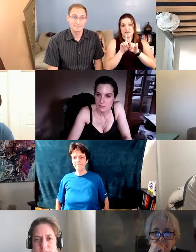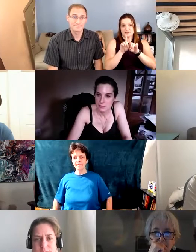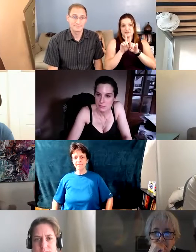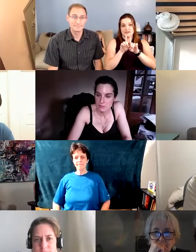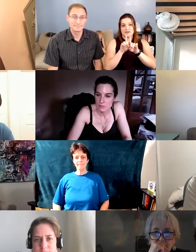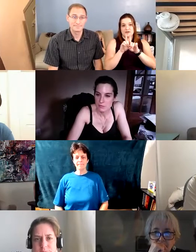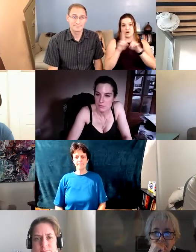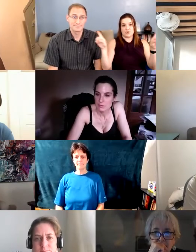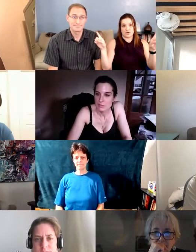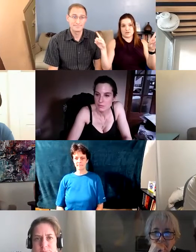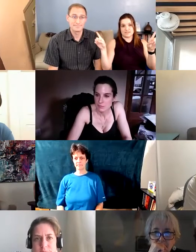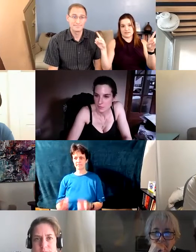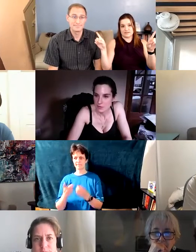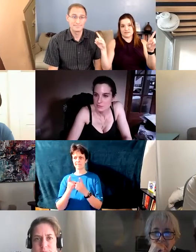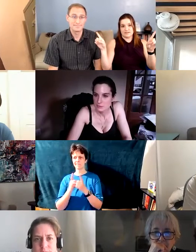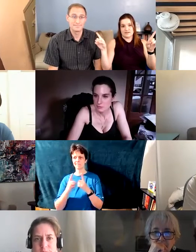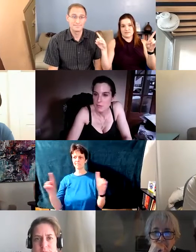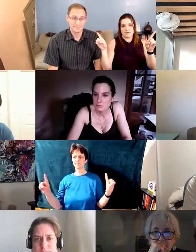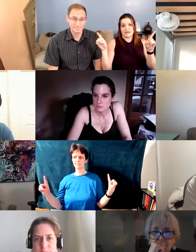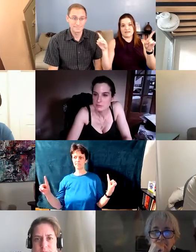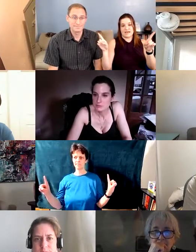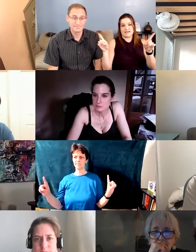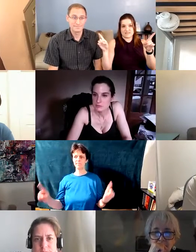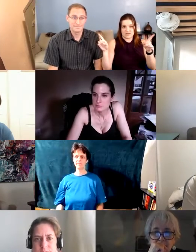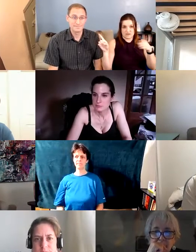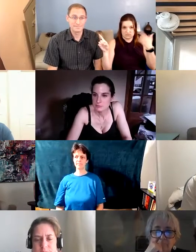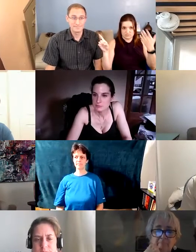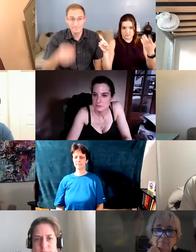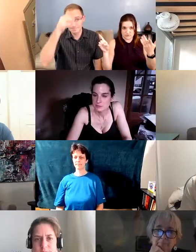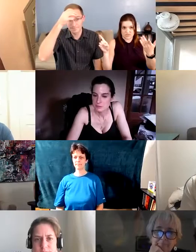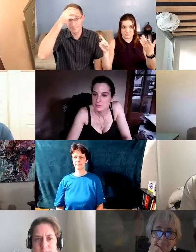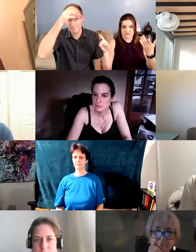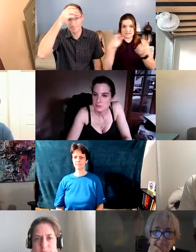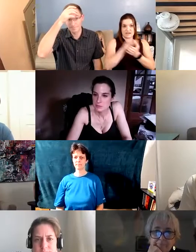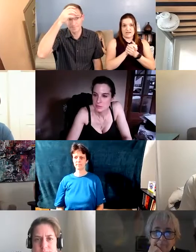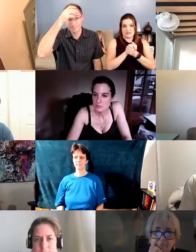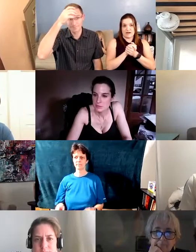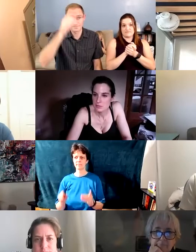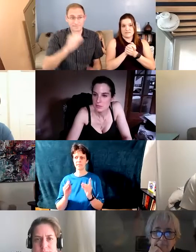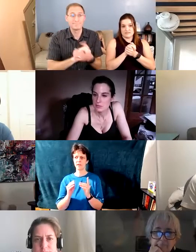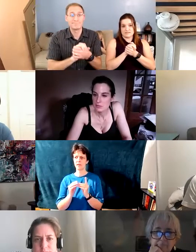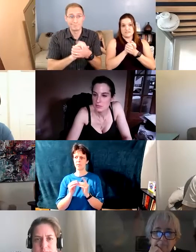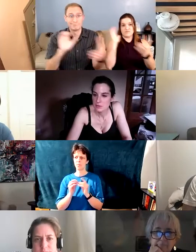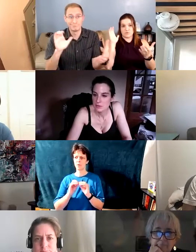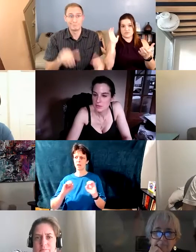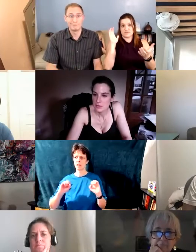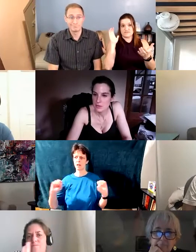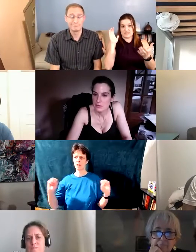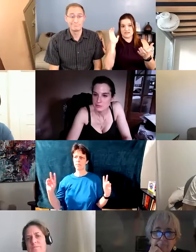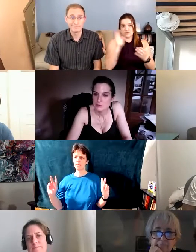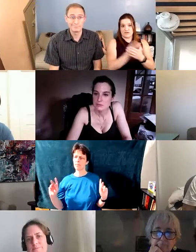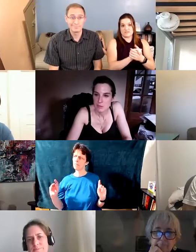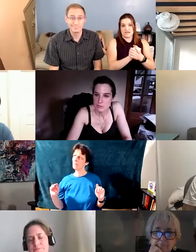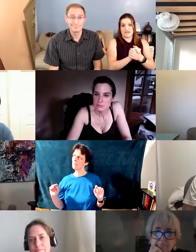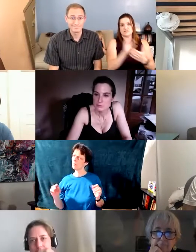were together are no longer together. But the ASL version of that sign is divorce. I've